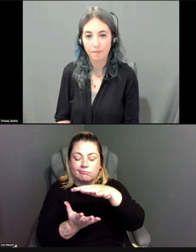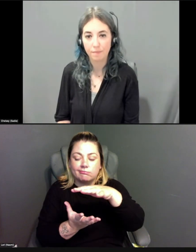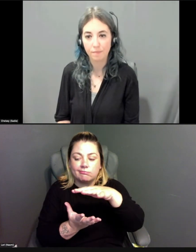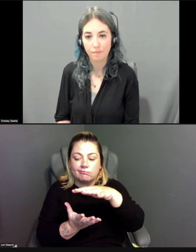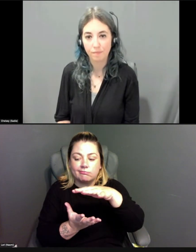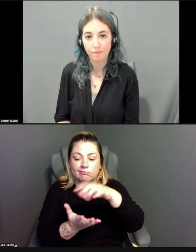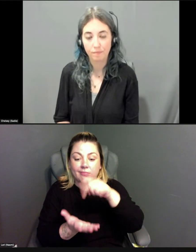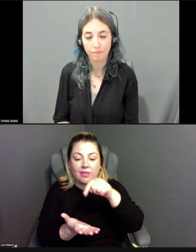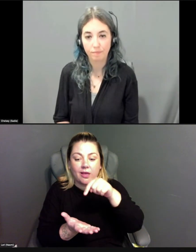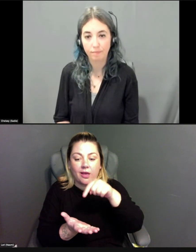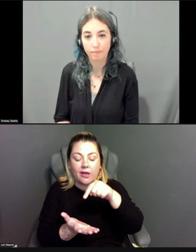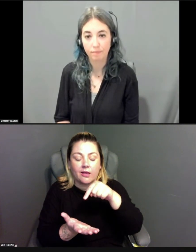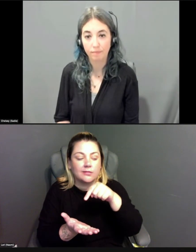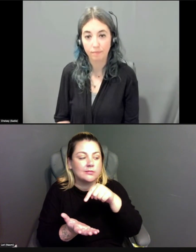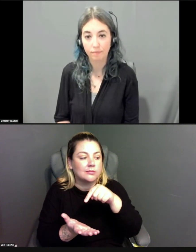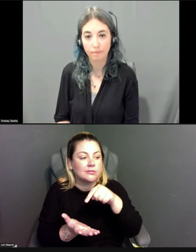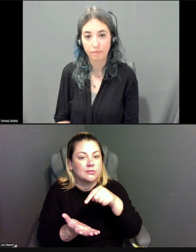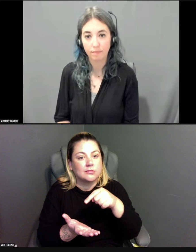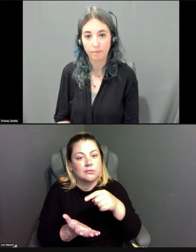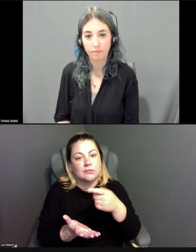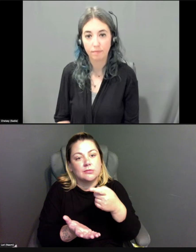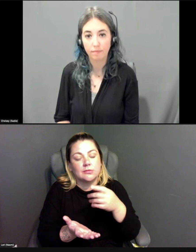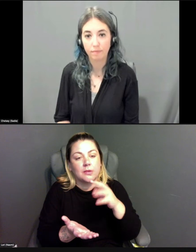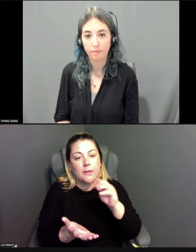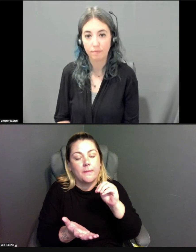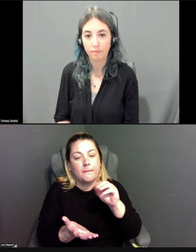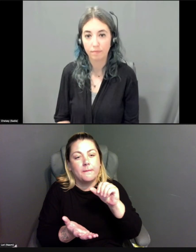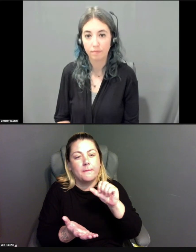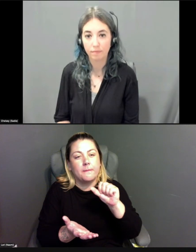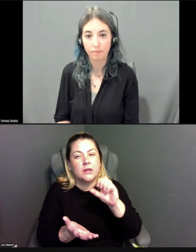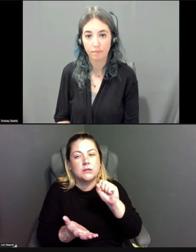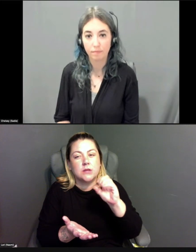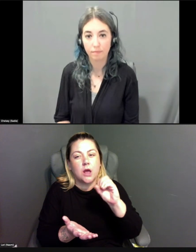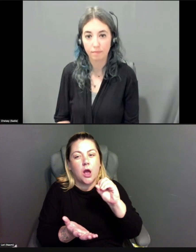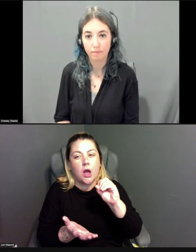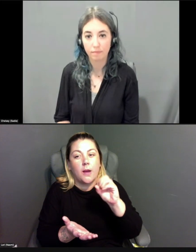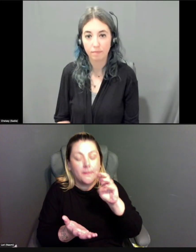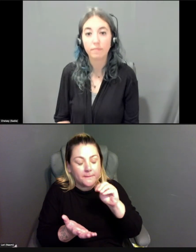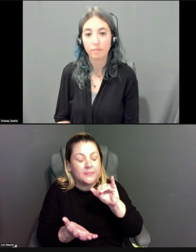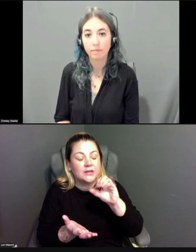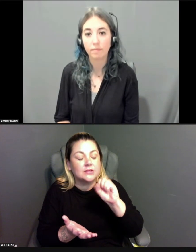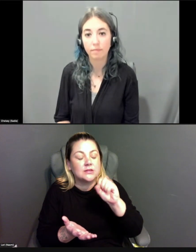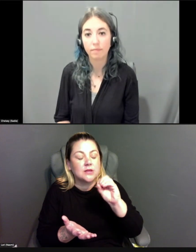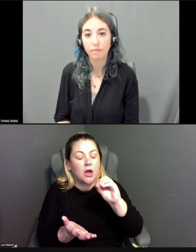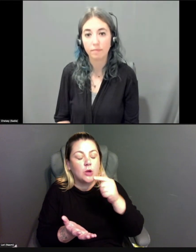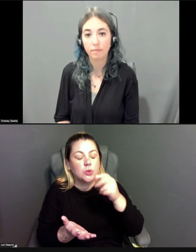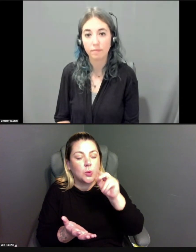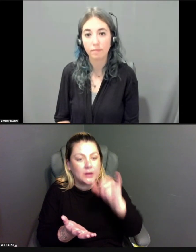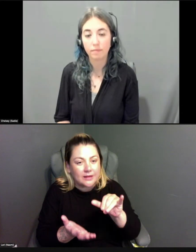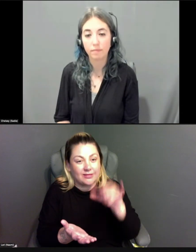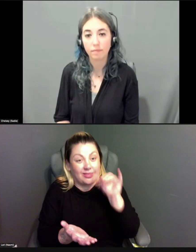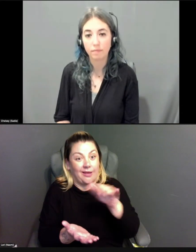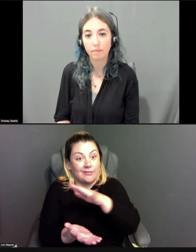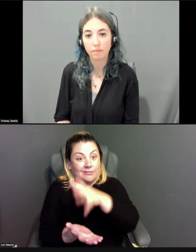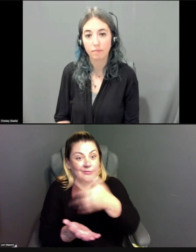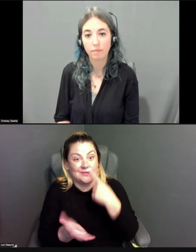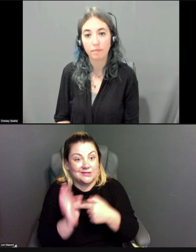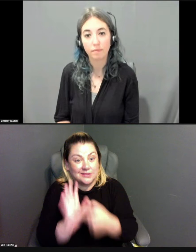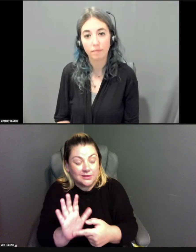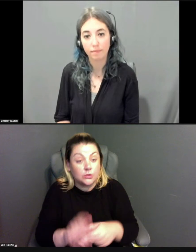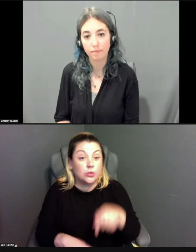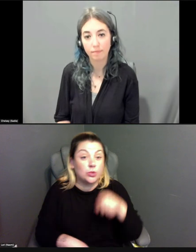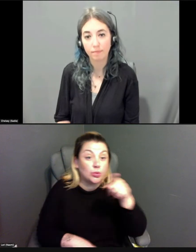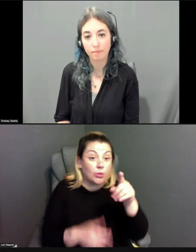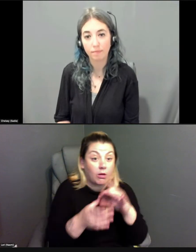is actually, you know, misogyny and patriarchy, right? What you're talking about with like the work-life thing is totally